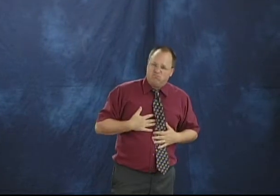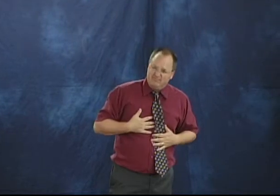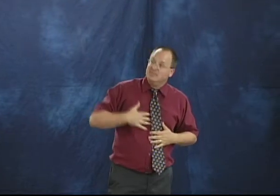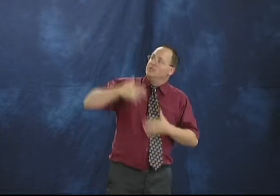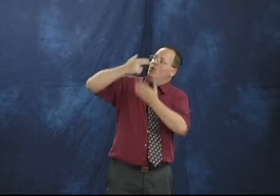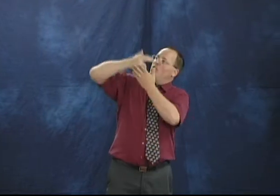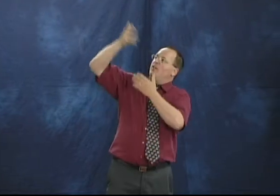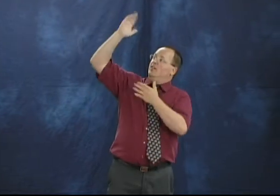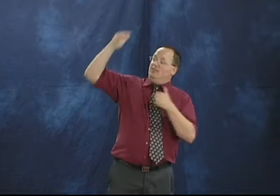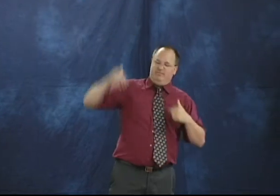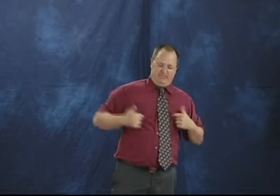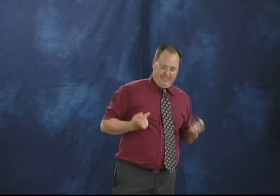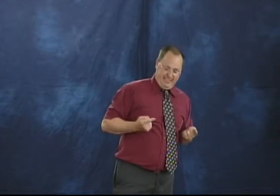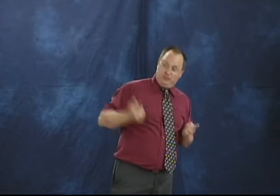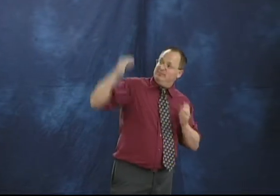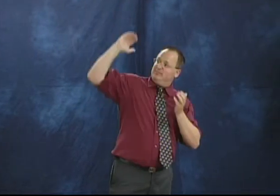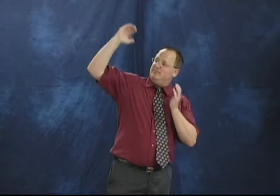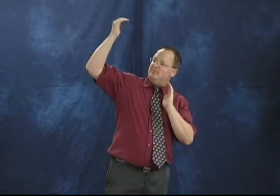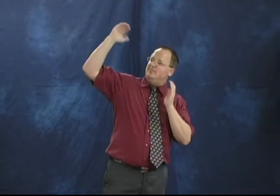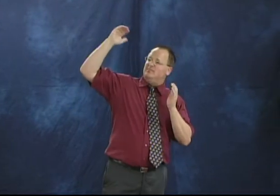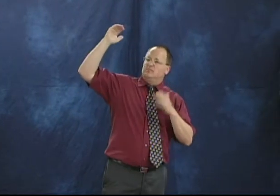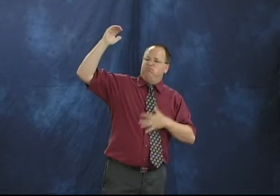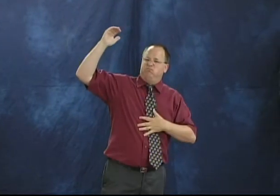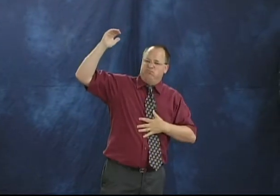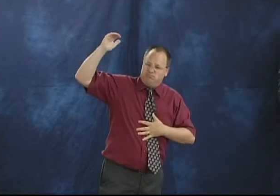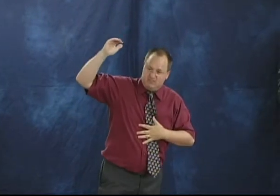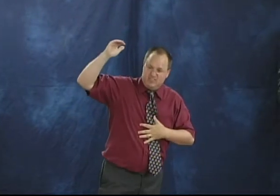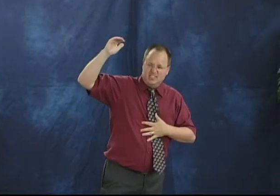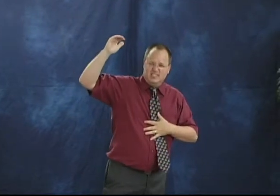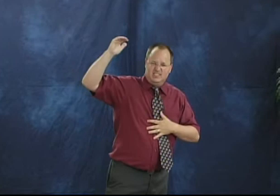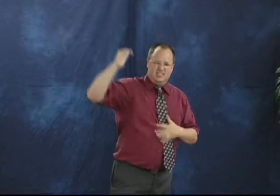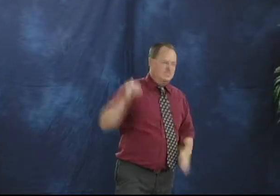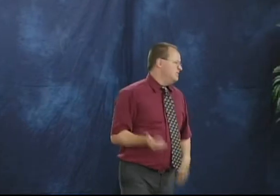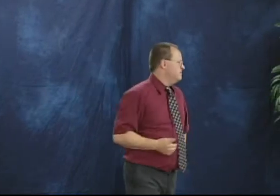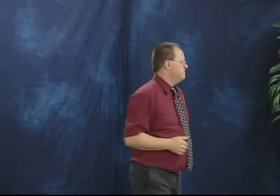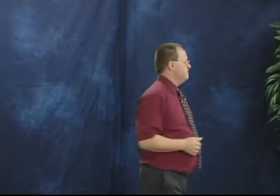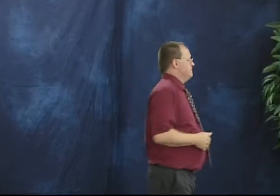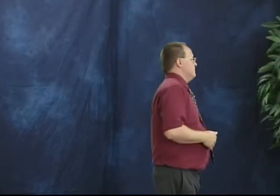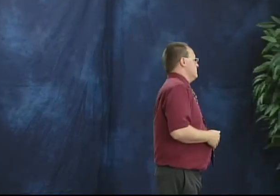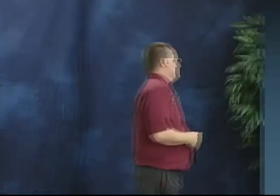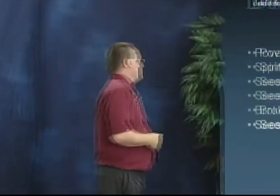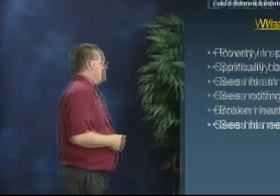to God's holiness, recognizing the disparity between God's holiness and your own sin.